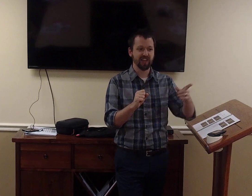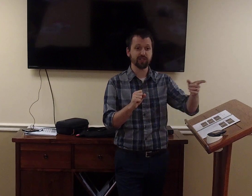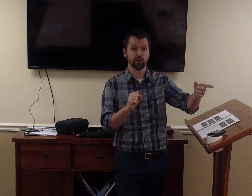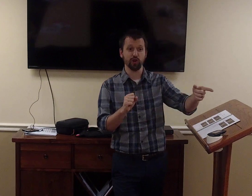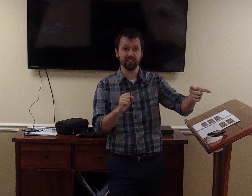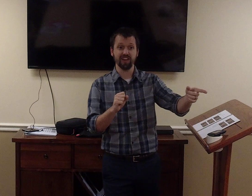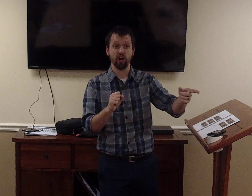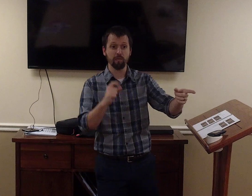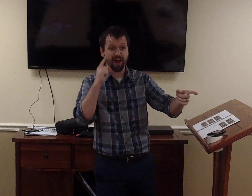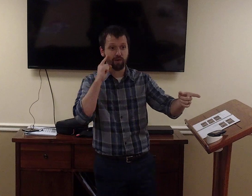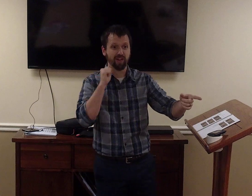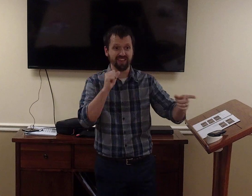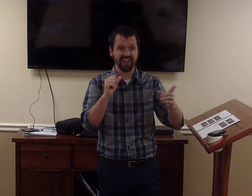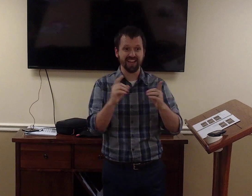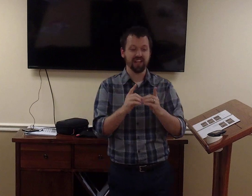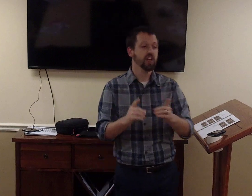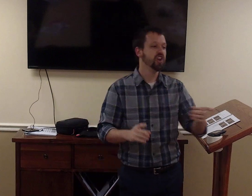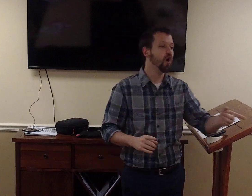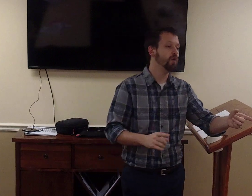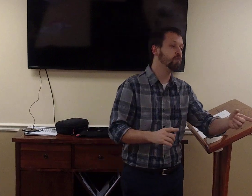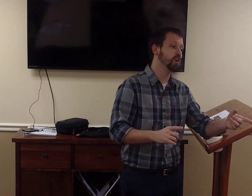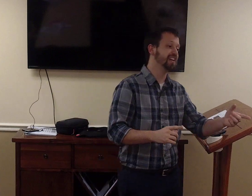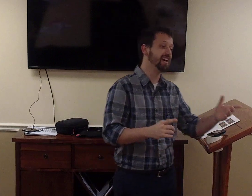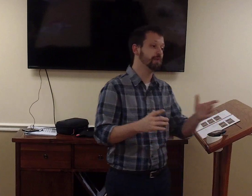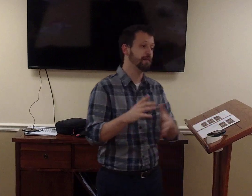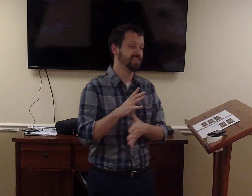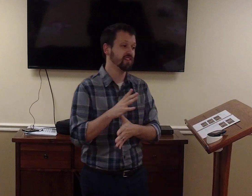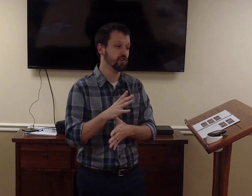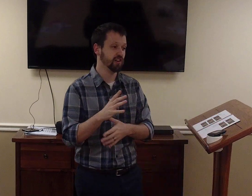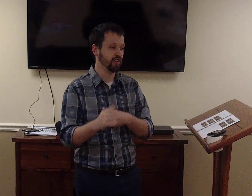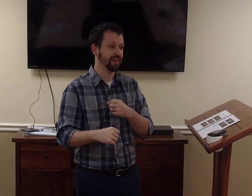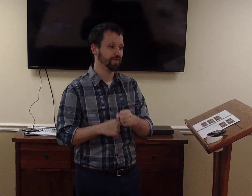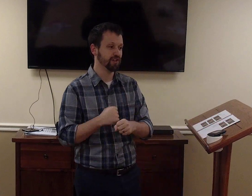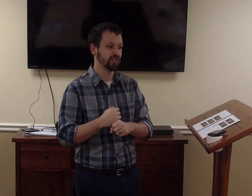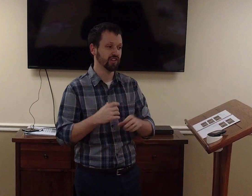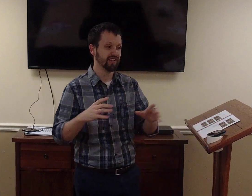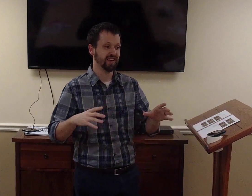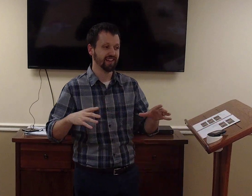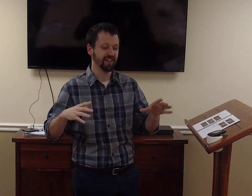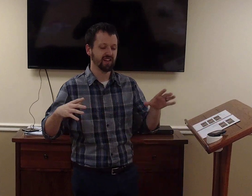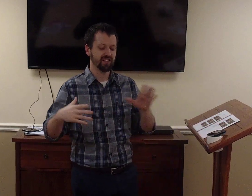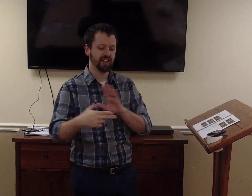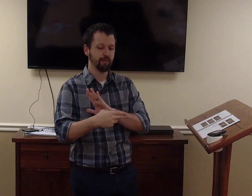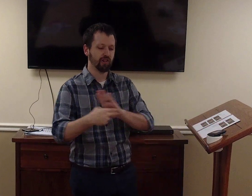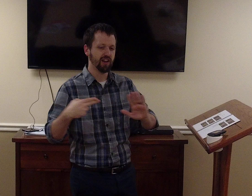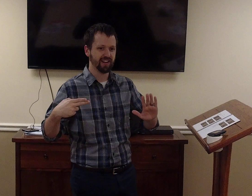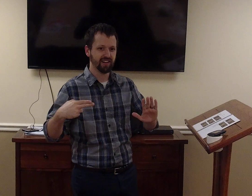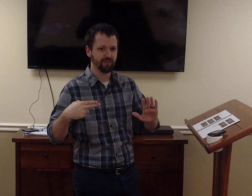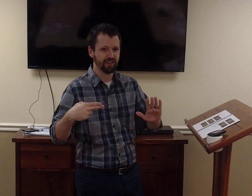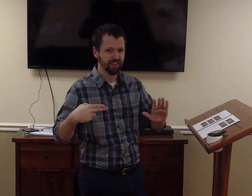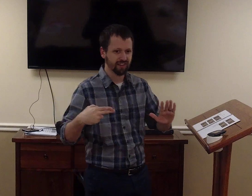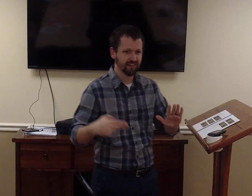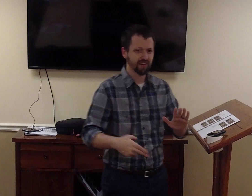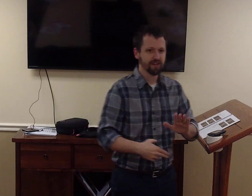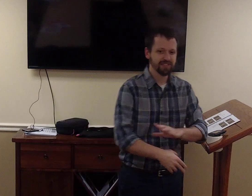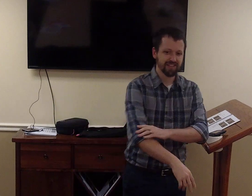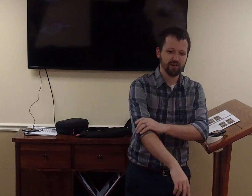That's true. In her mind, it wasn't dating. No, we were dating by my senior year, like officially, like label on it and everything.